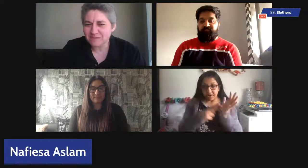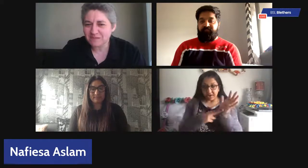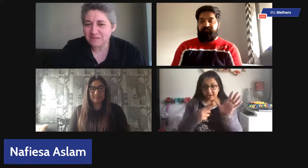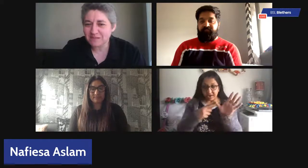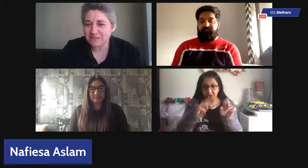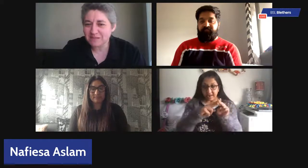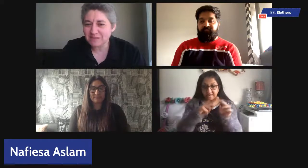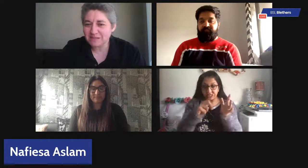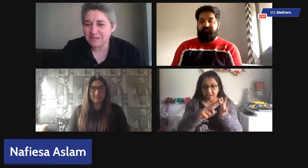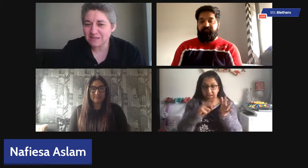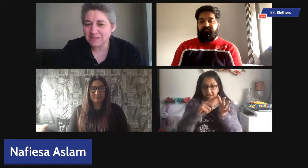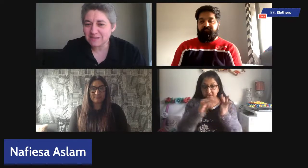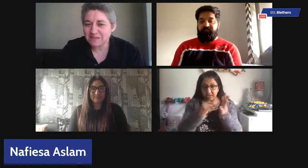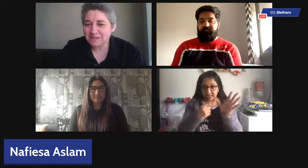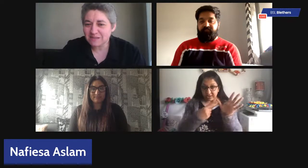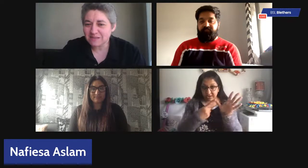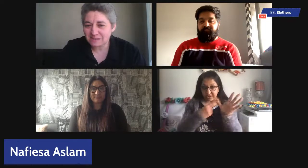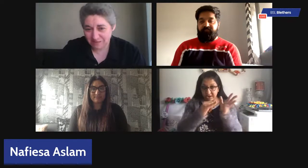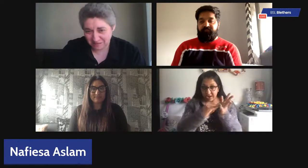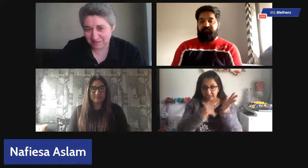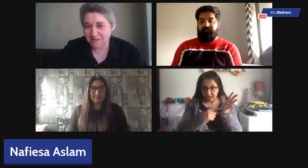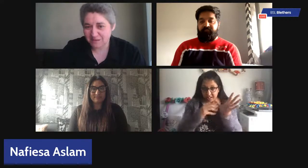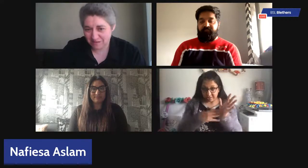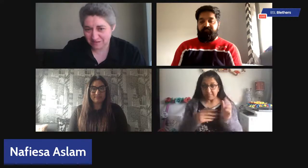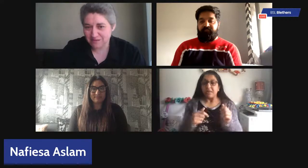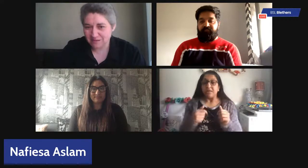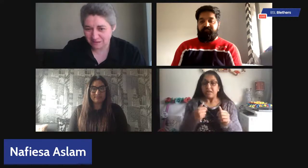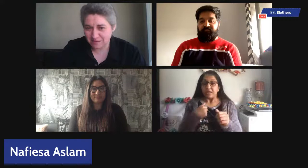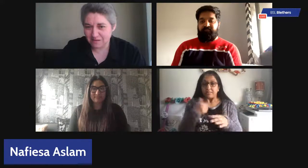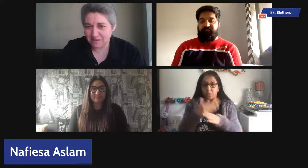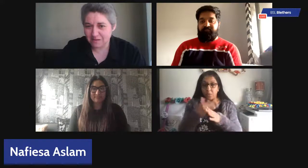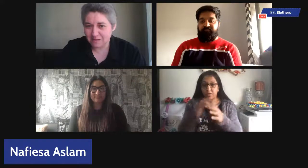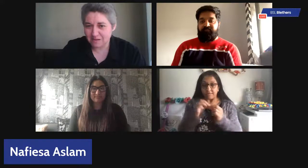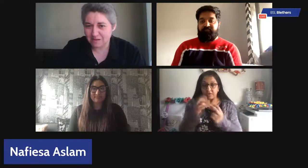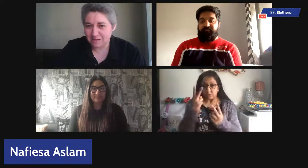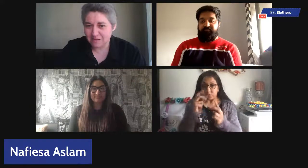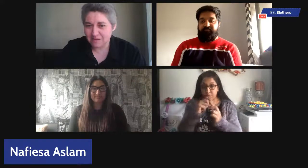about your work. Well, my name is Nasfiesa Aslam,